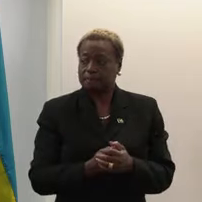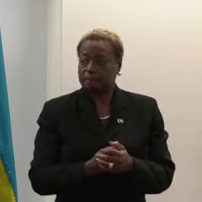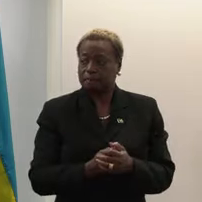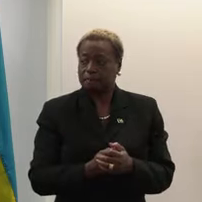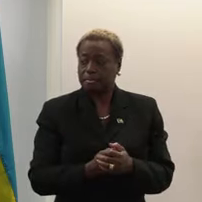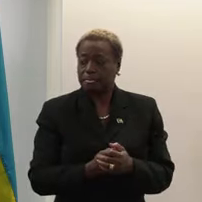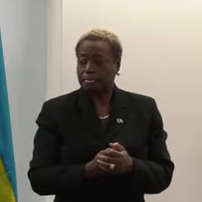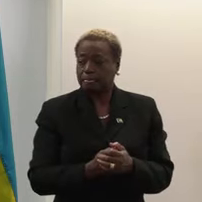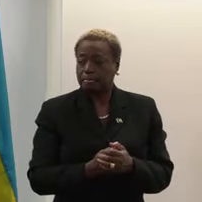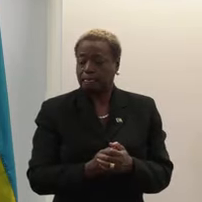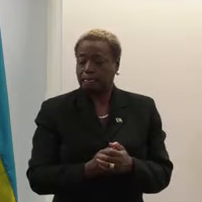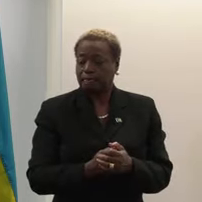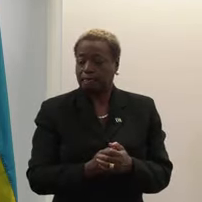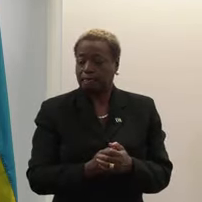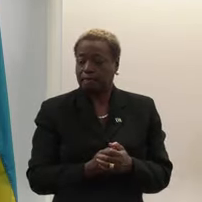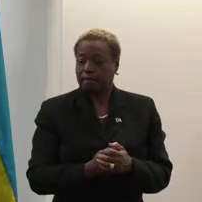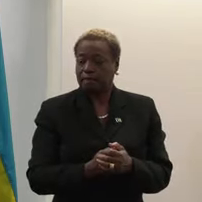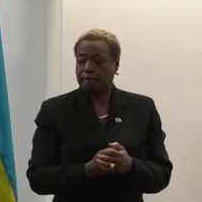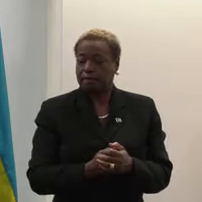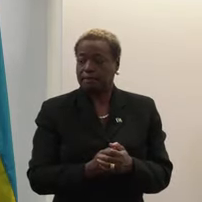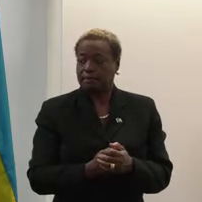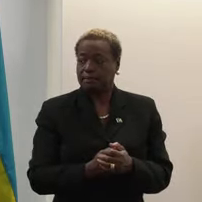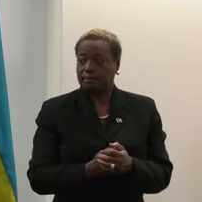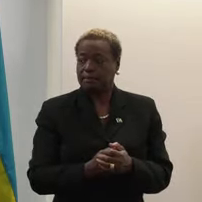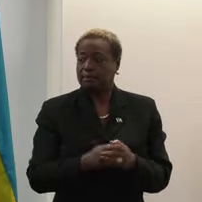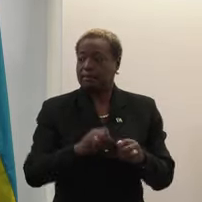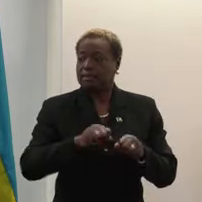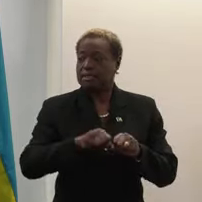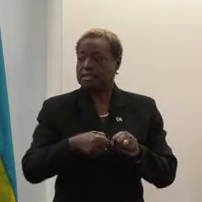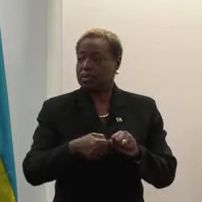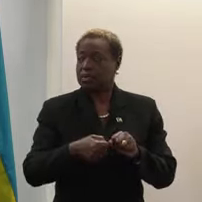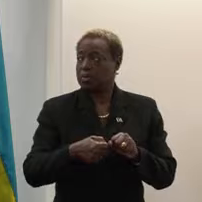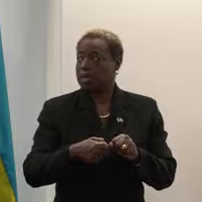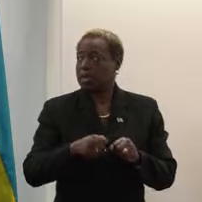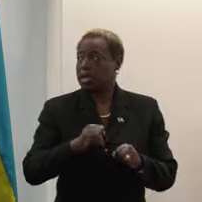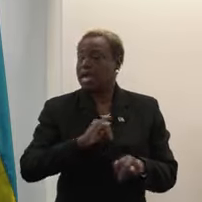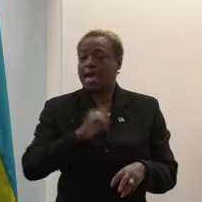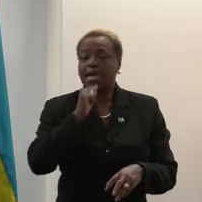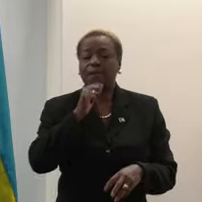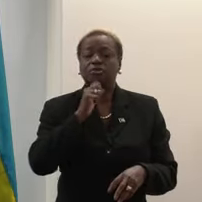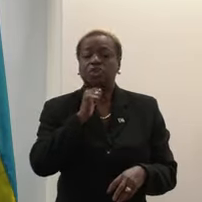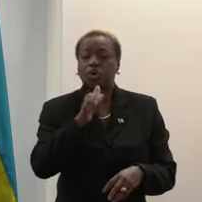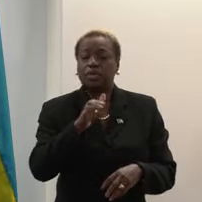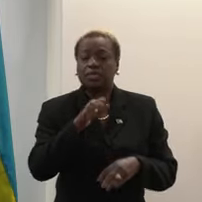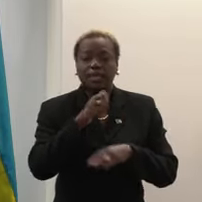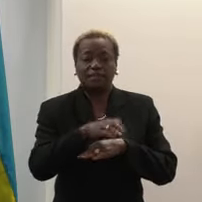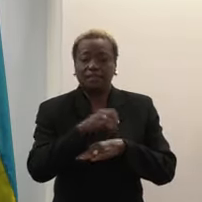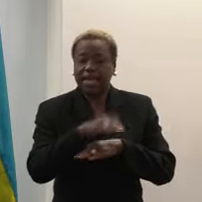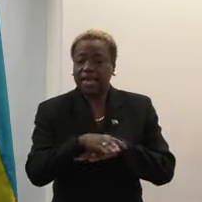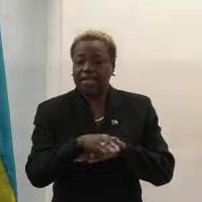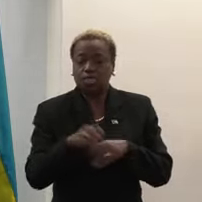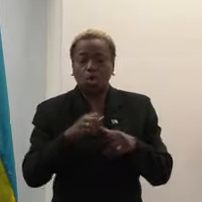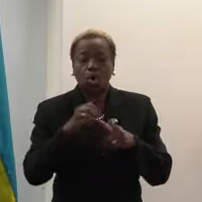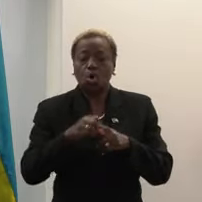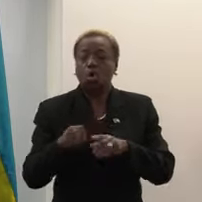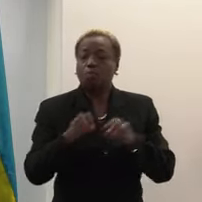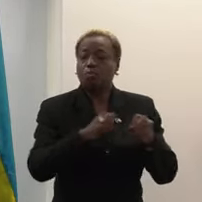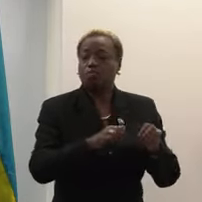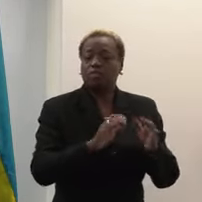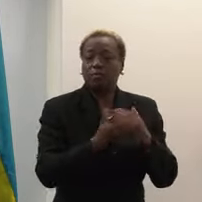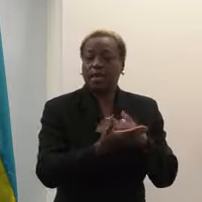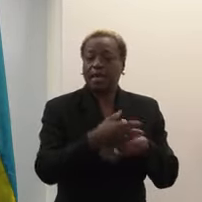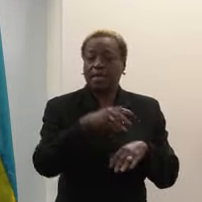procedures that we do now. So I'm not advised or moved by Philip Davis. I'm moved by